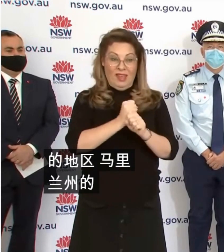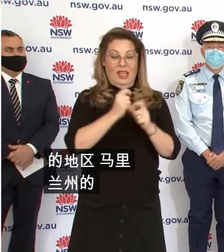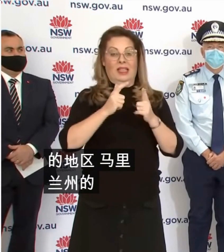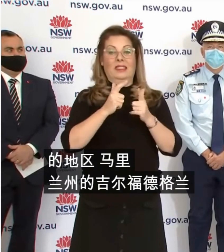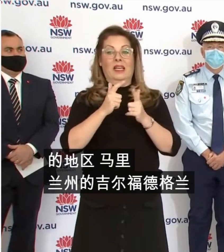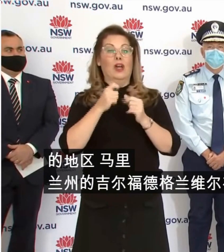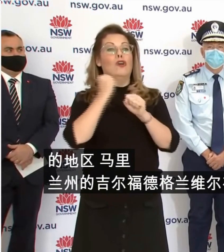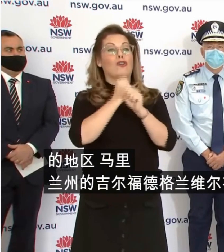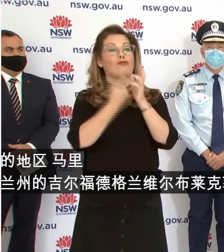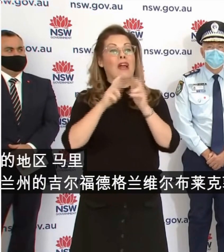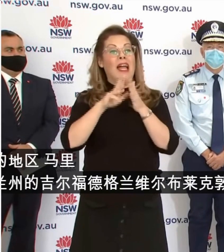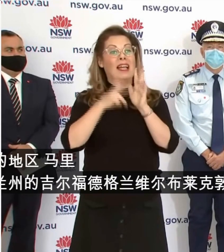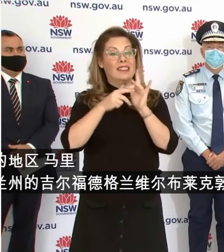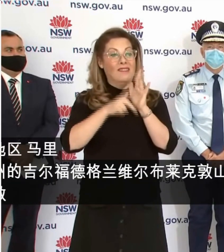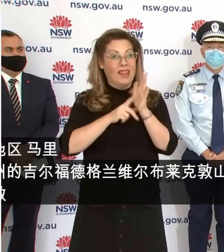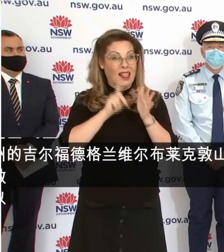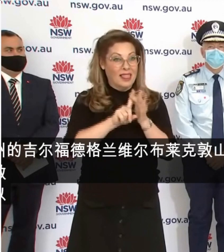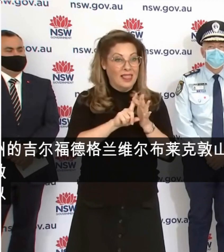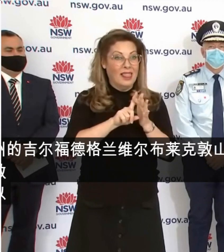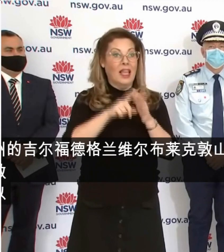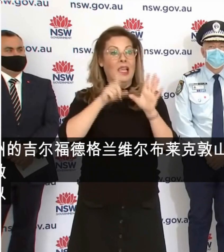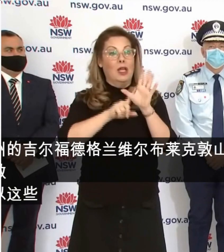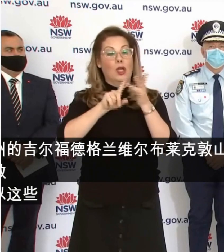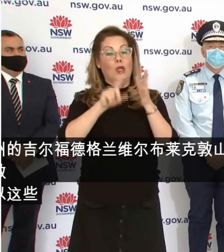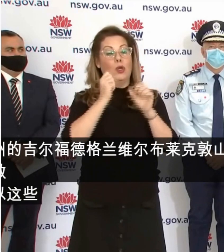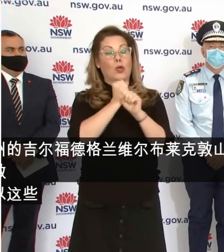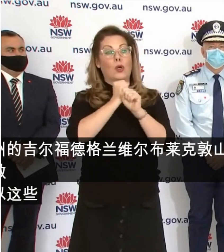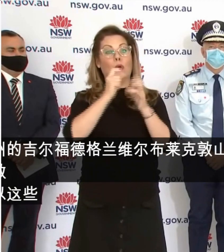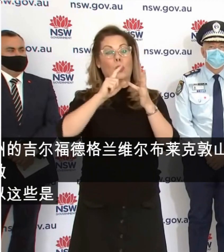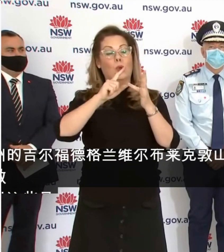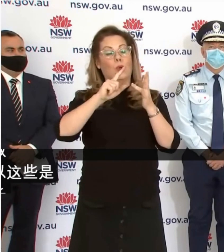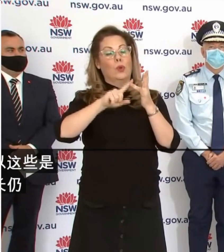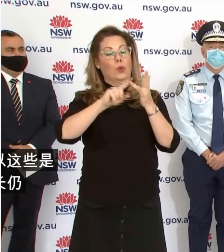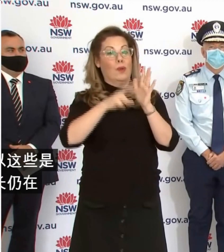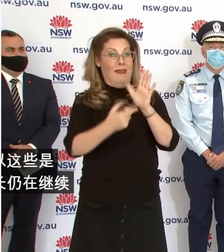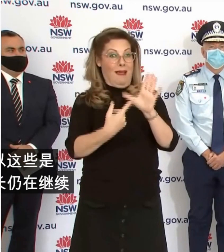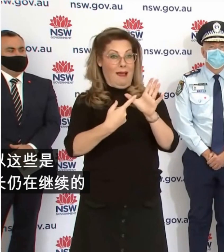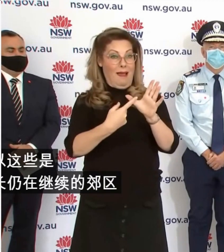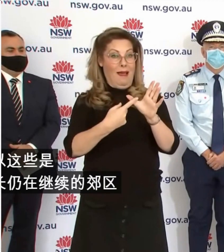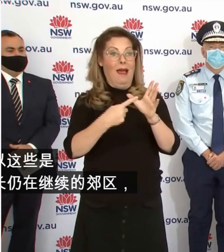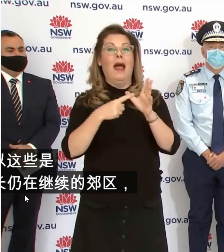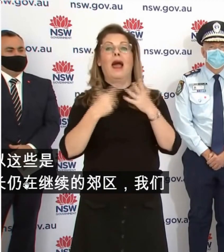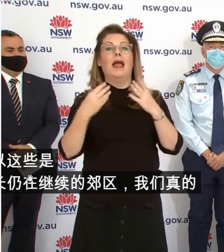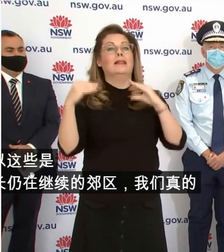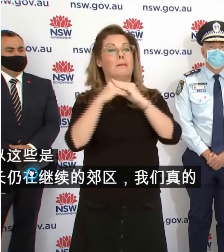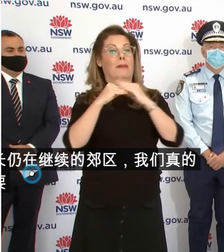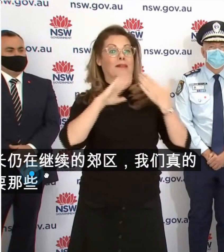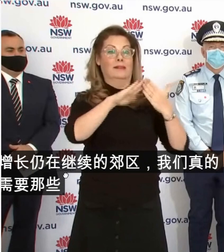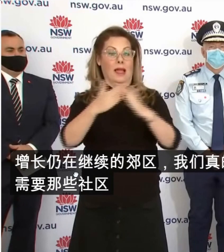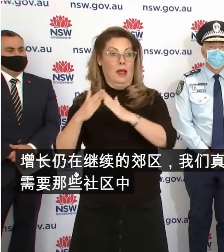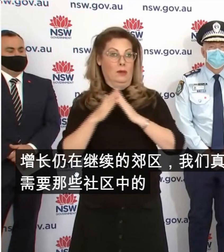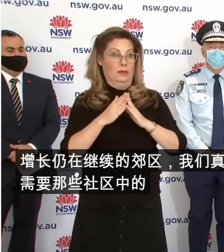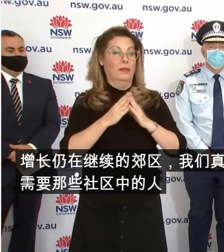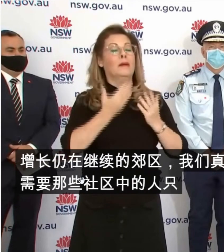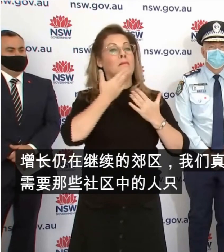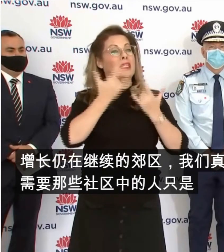Mount Druitt, Yagoona, Greenacre and Bankstown. So these are the suburbs where the growth is continuing, and we really need people